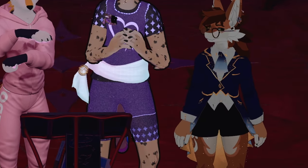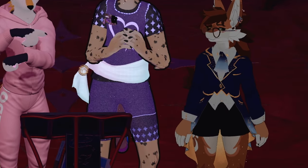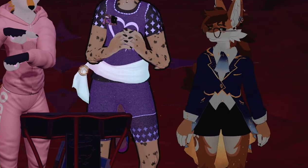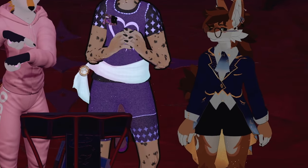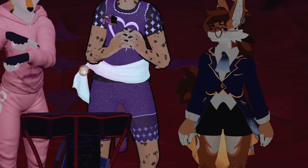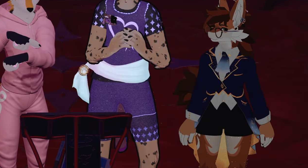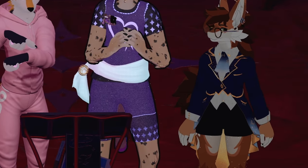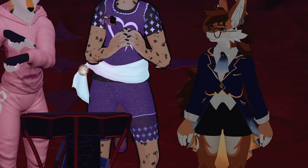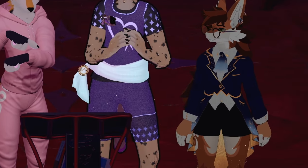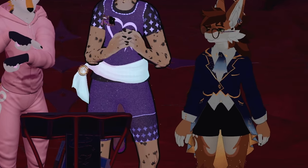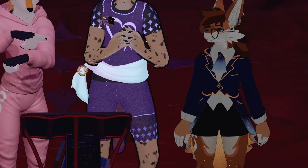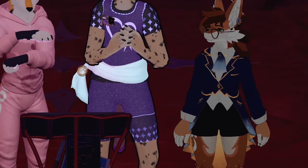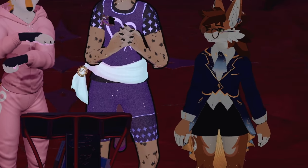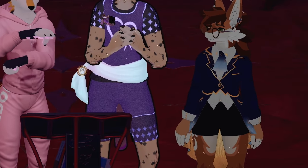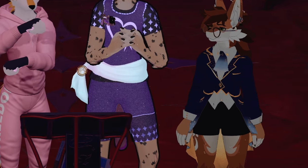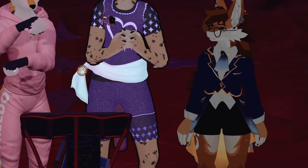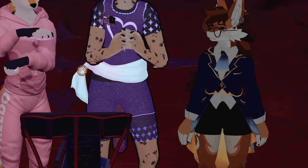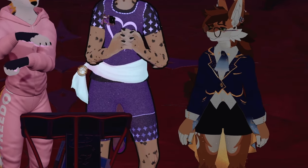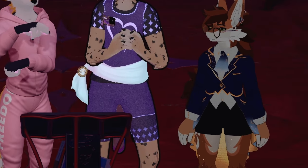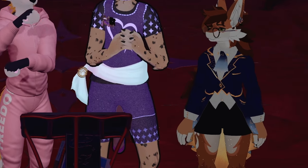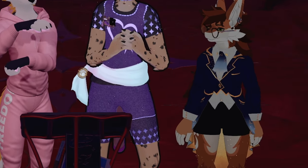And then Abby showing the BSL version of it.